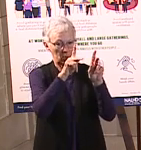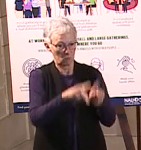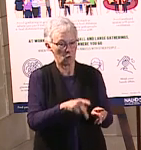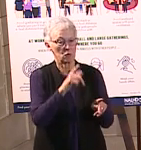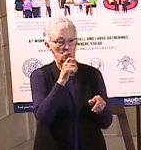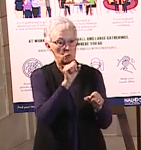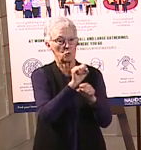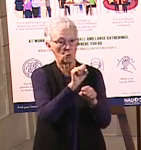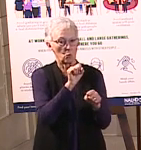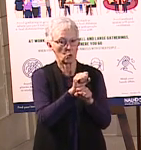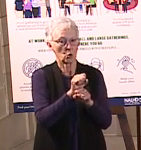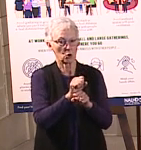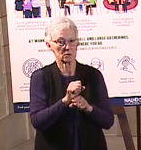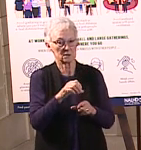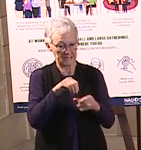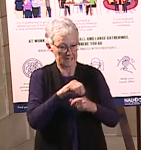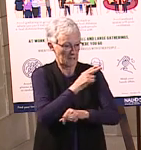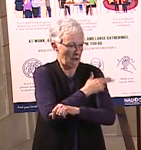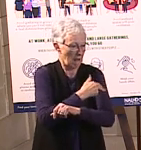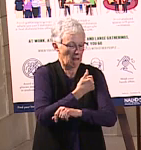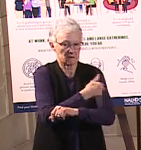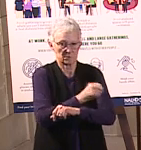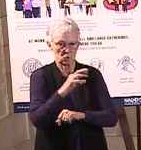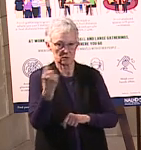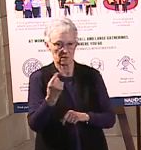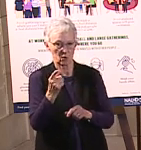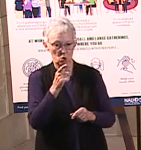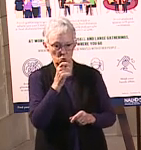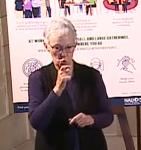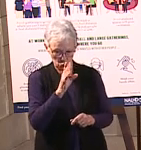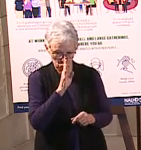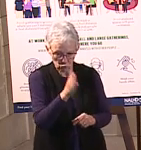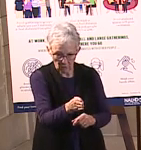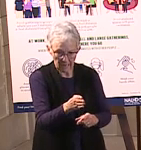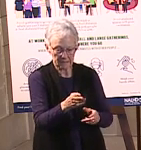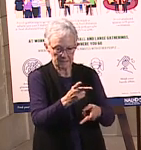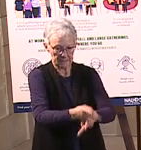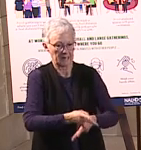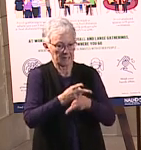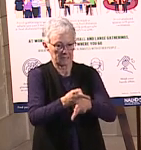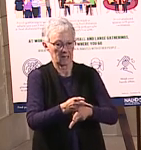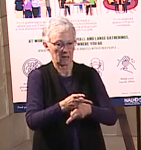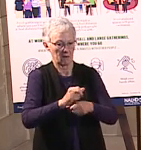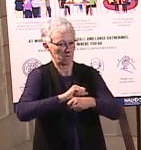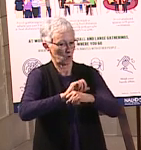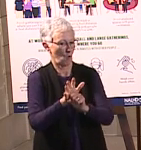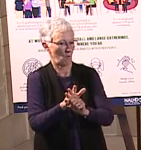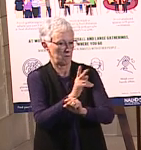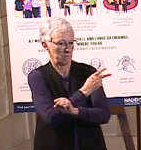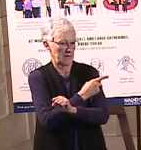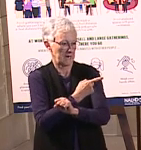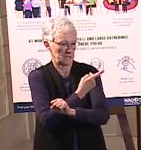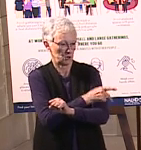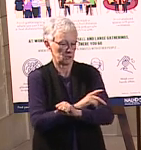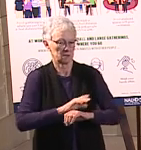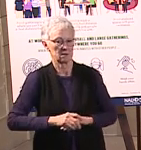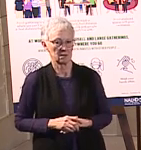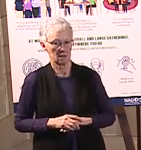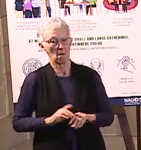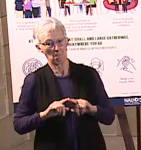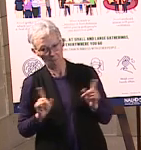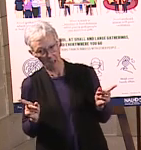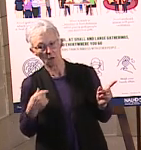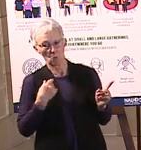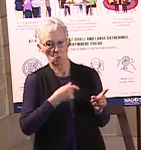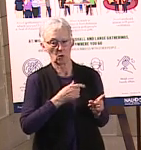disabled doesn't really fit that category. However, I appreciate the feedback here. We'll take this back to the team for consideration as we think